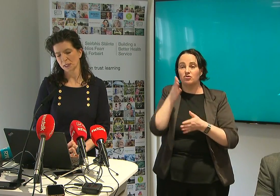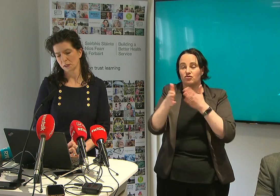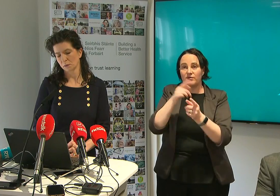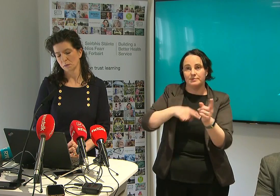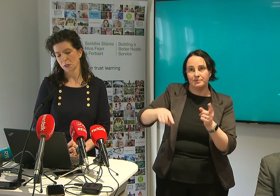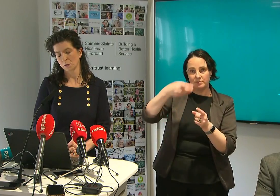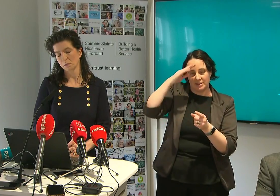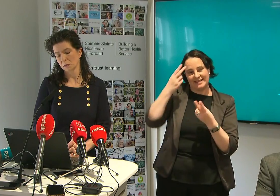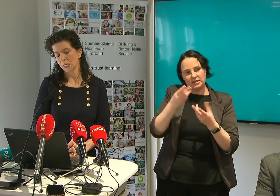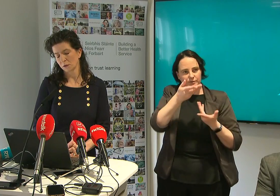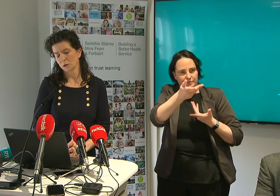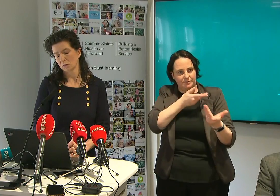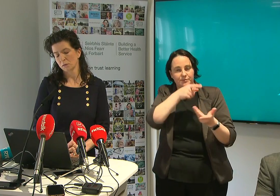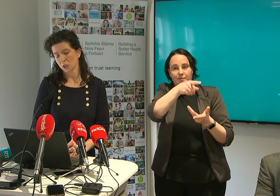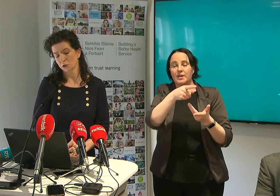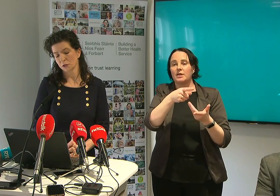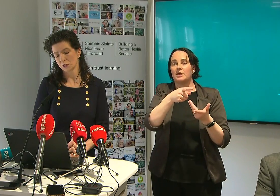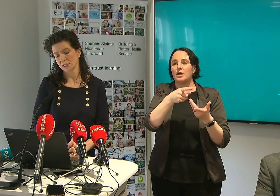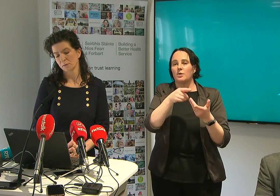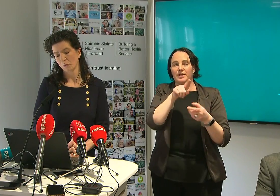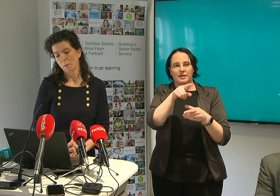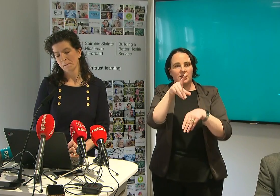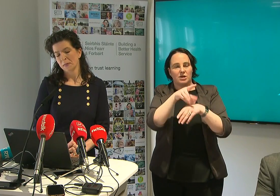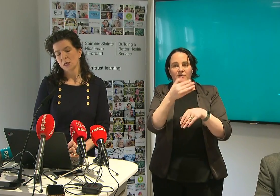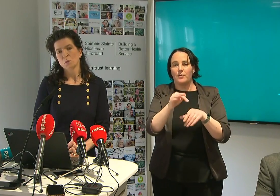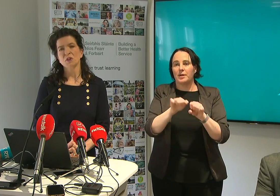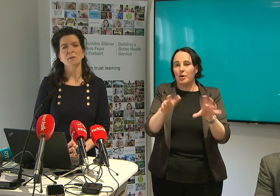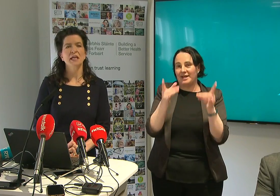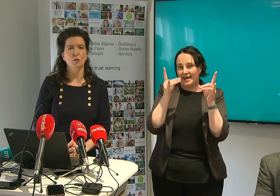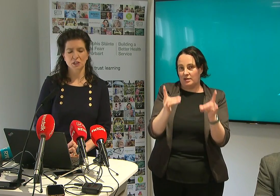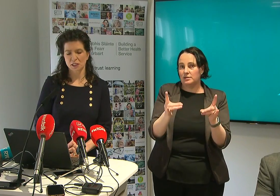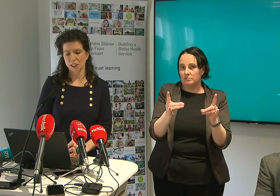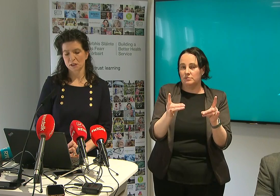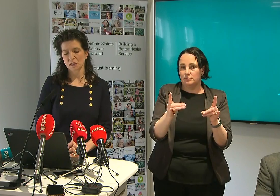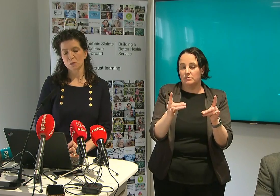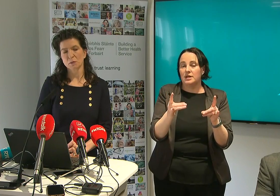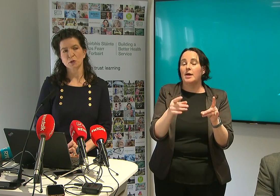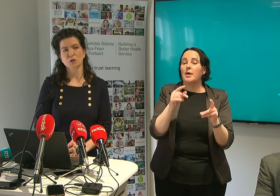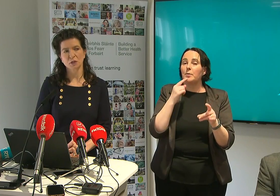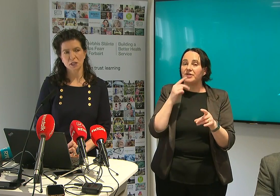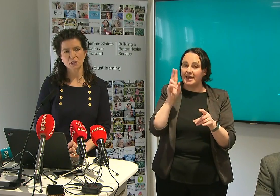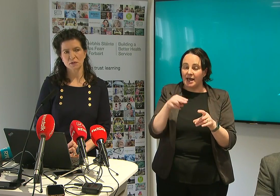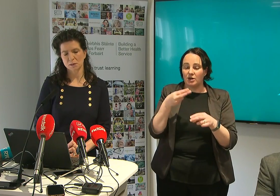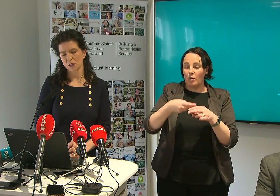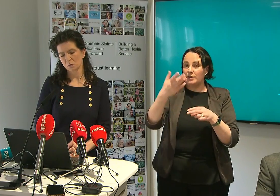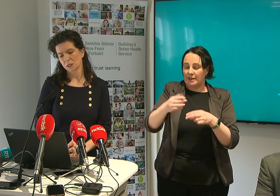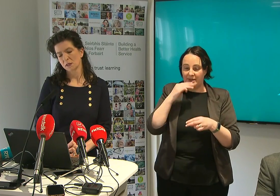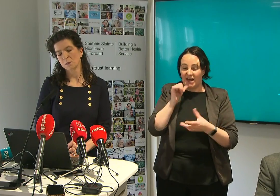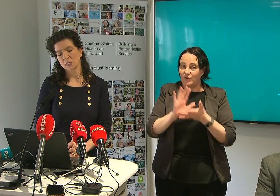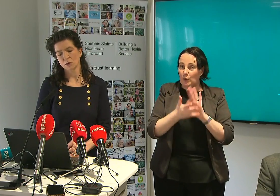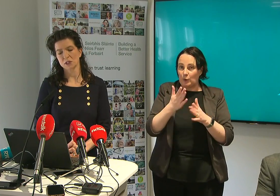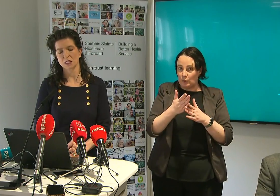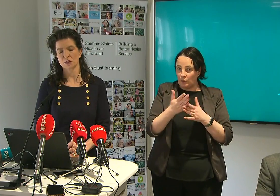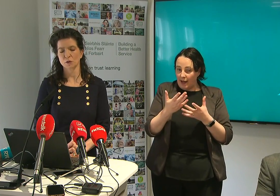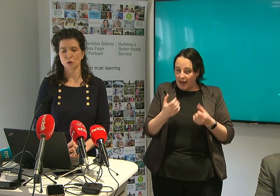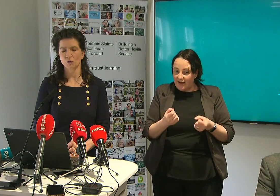Department of Public Health health doctor or nurse. But they may go outside. These are people who do not have symptoms. They